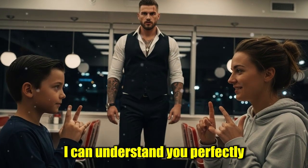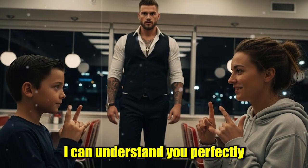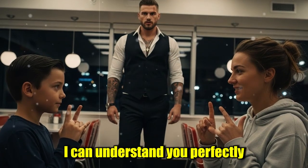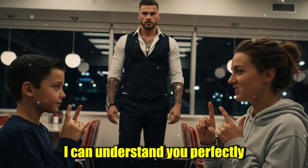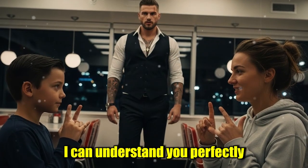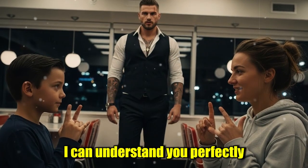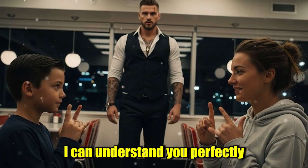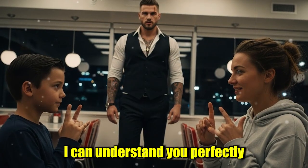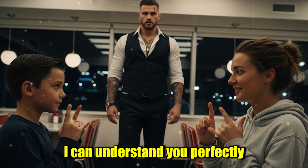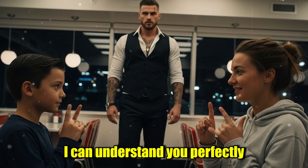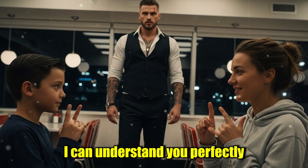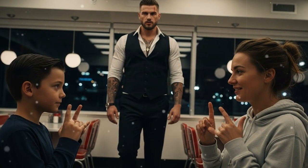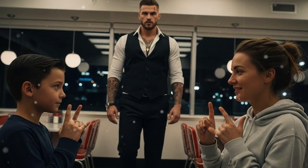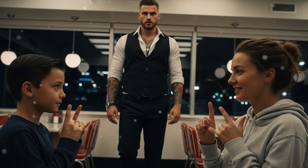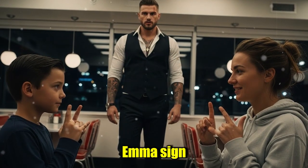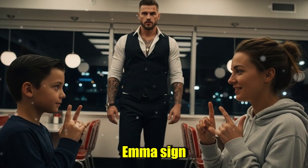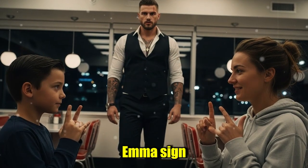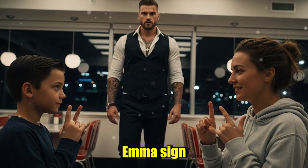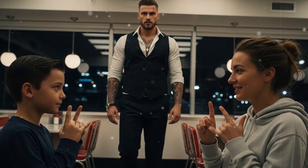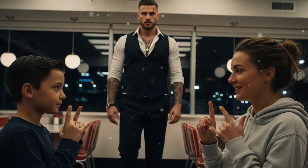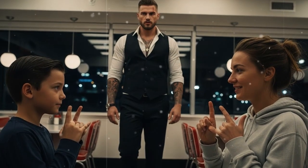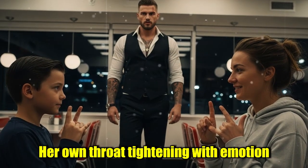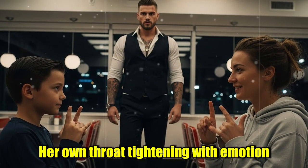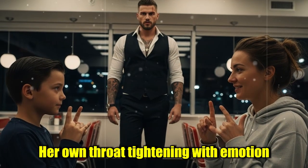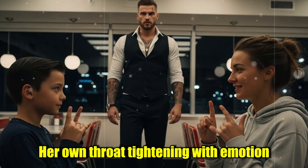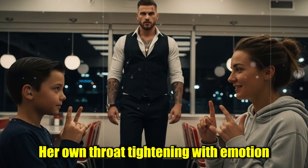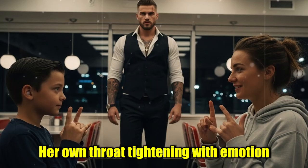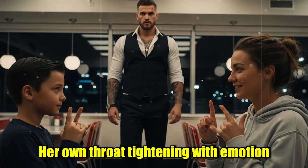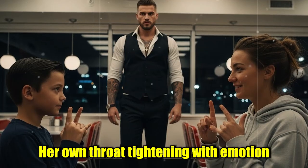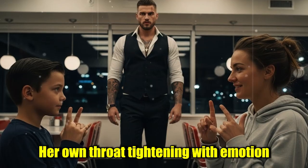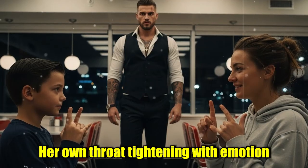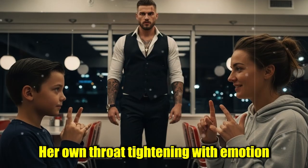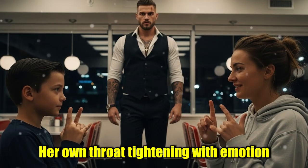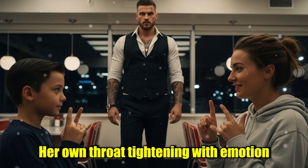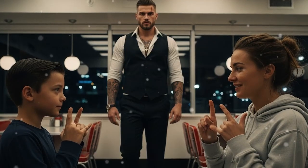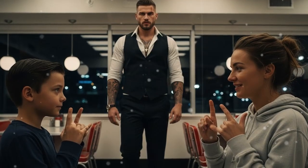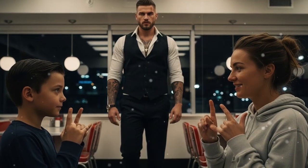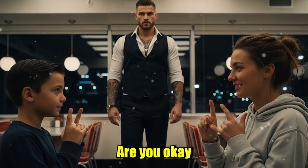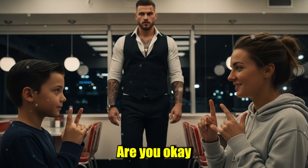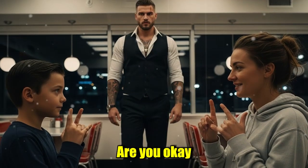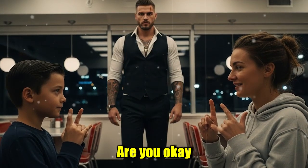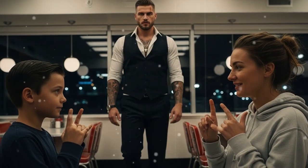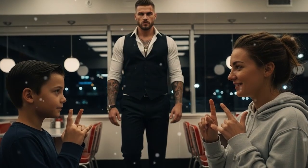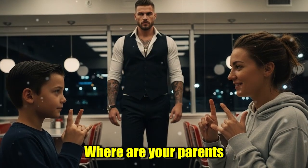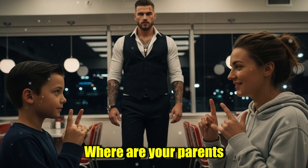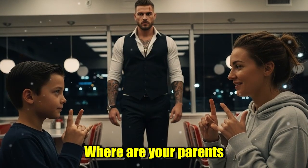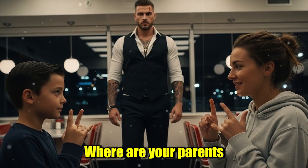I can understand you perfectly," Emma signed back, her own throat tightening with emotion. "Are you okay? Where are your